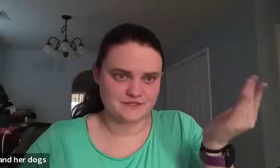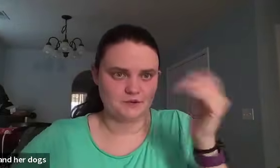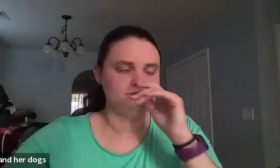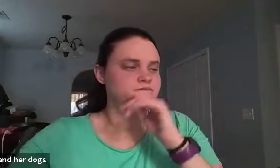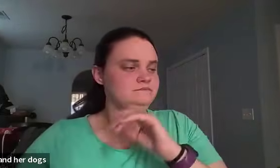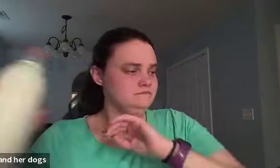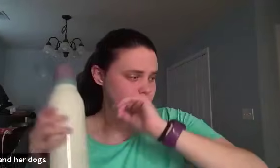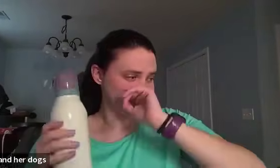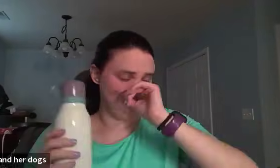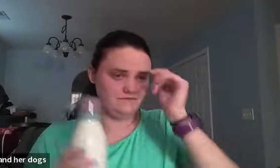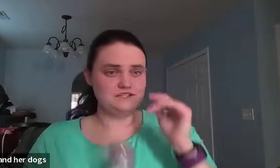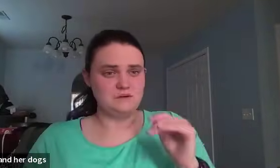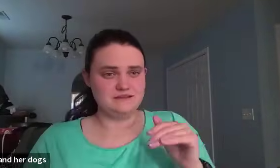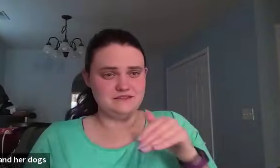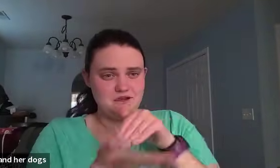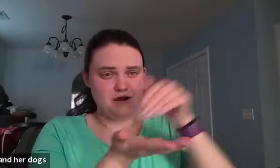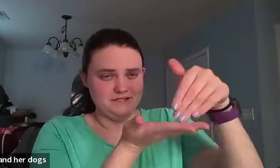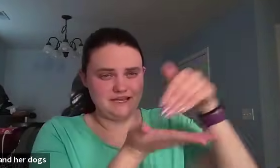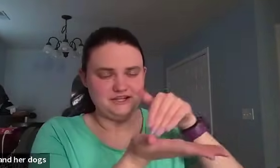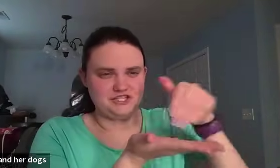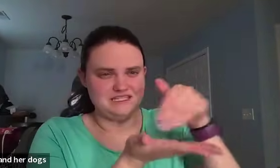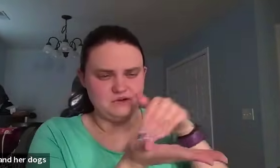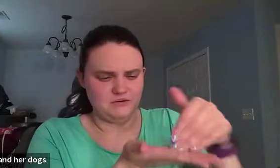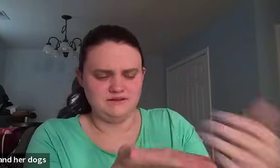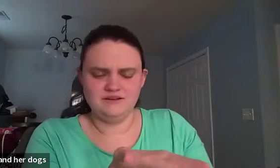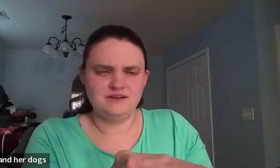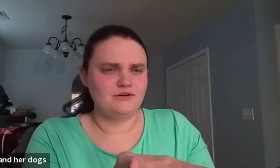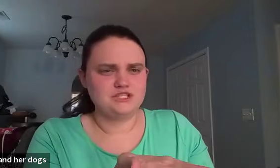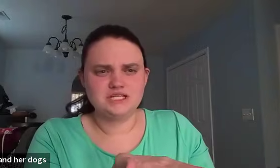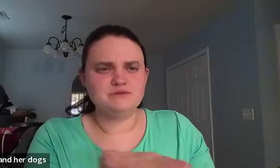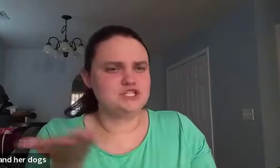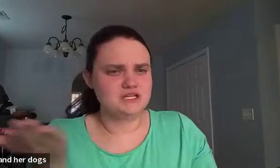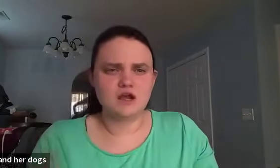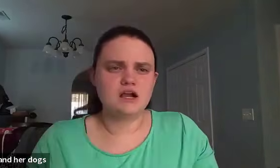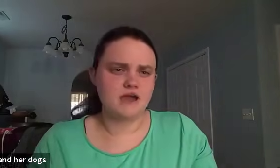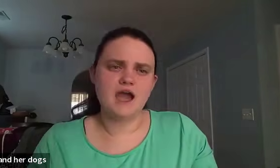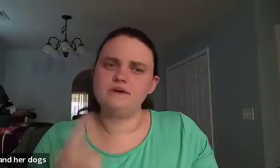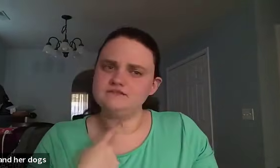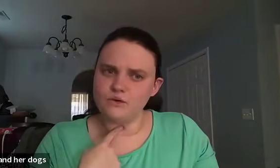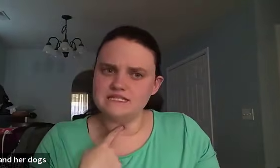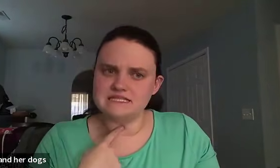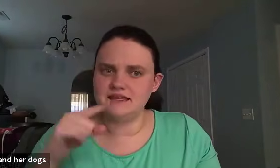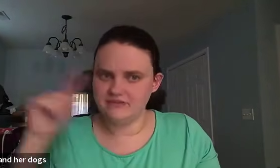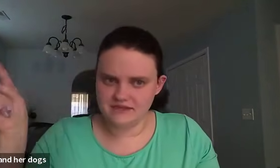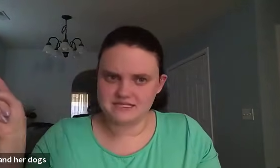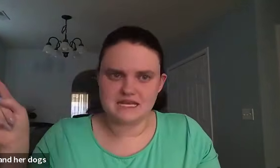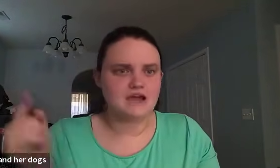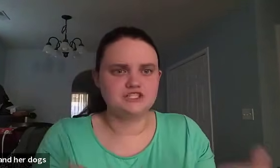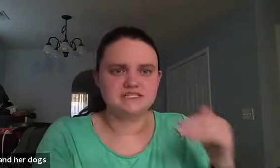So that's why I said the commas. I could just see someone going, she was just talking about how we voice it like this, and now she's